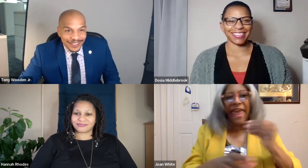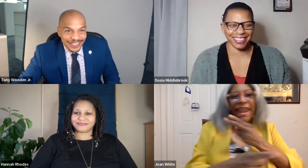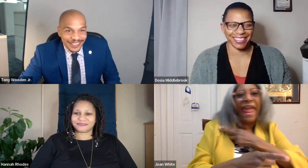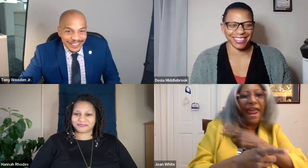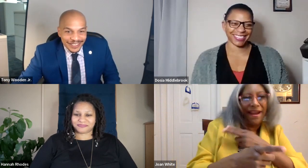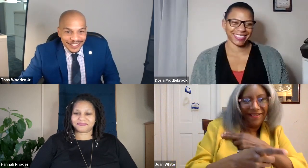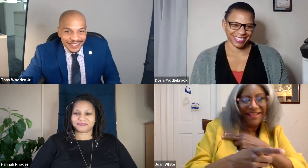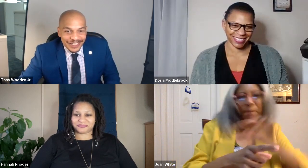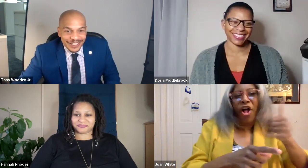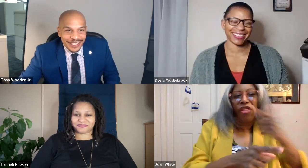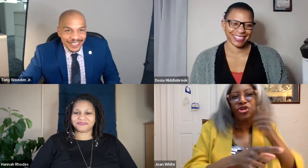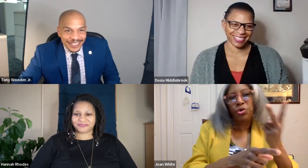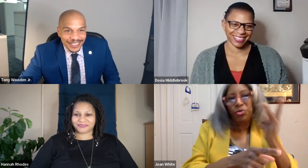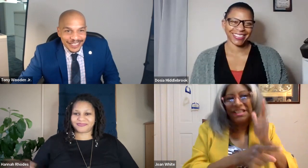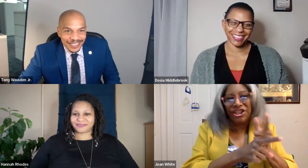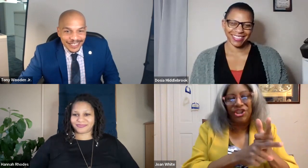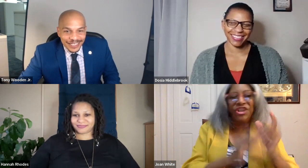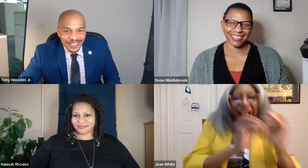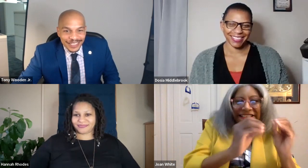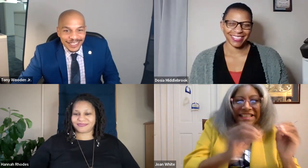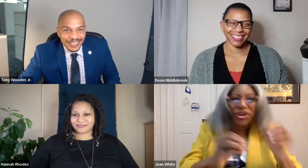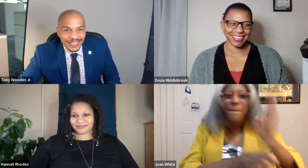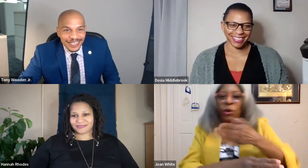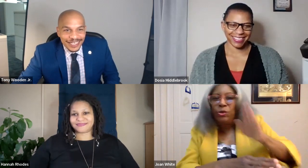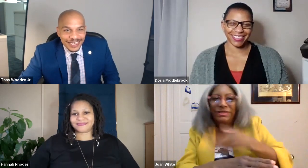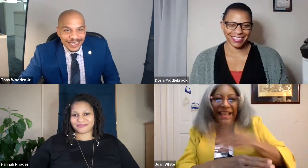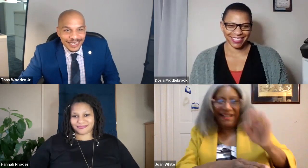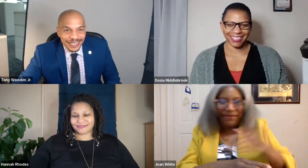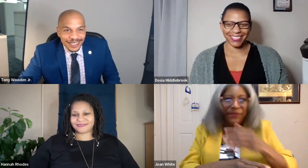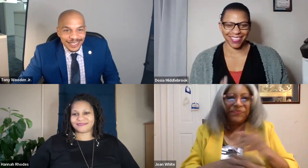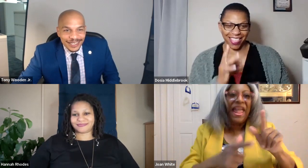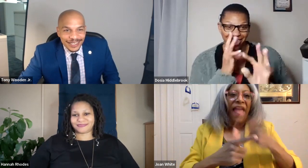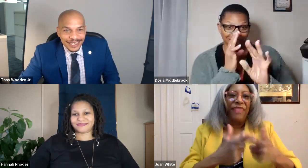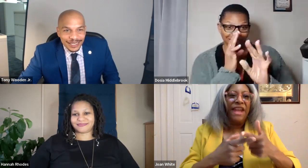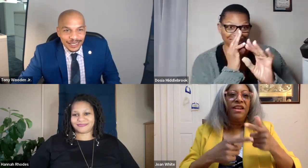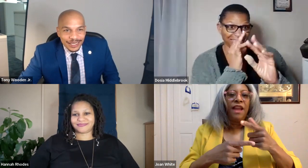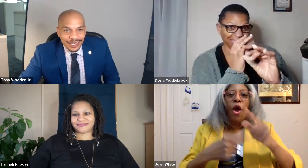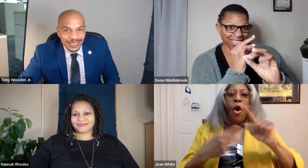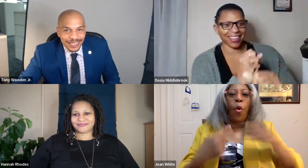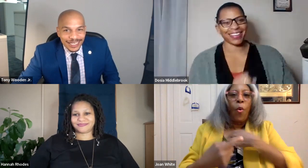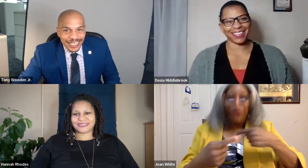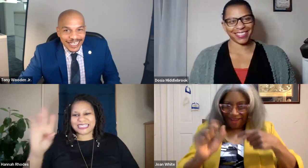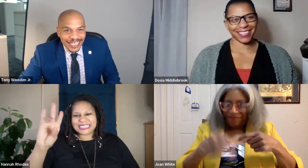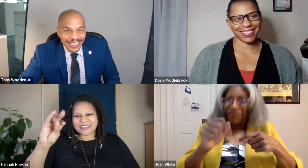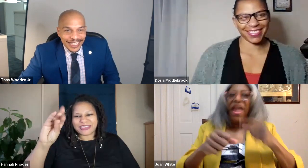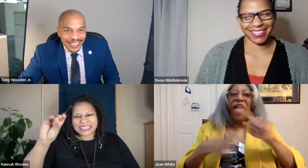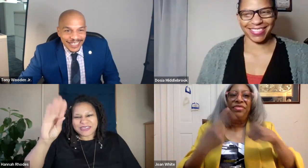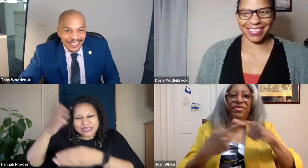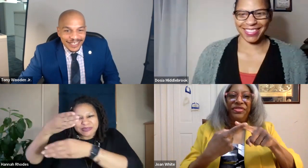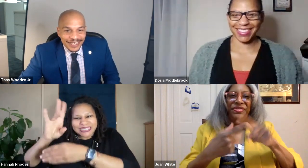I would teach my siblings what I learned about music and the lyrics of